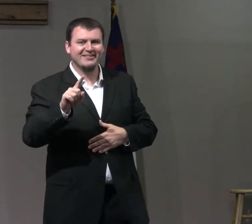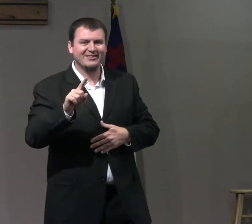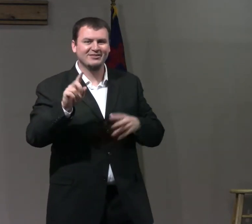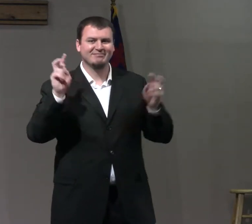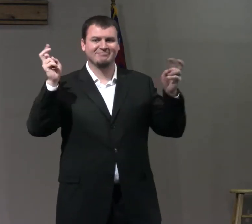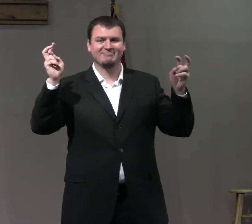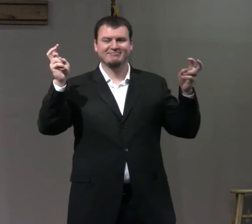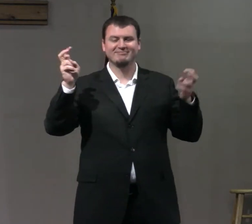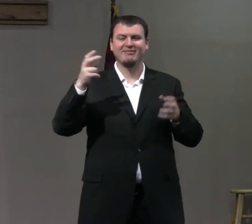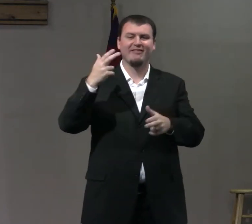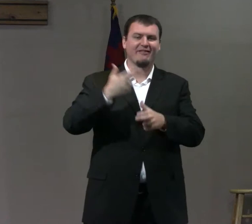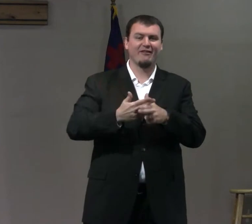ago.